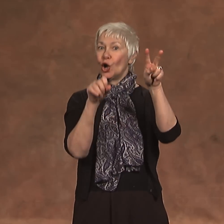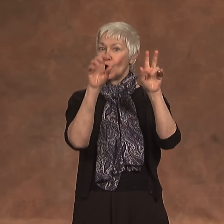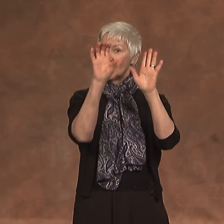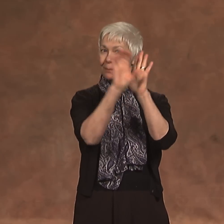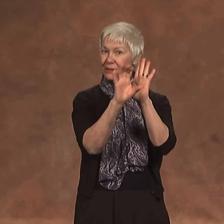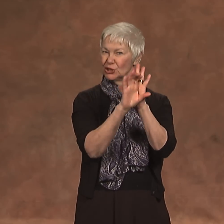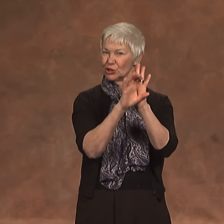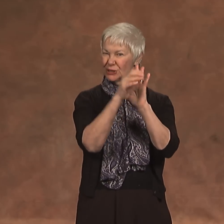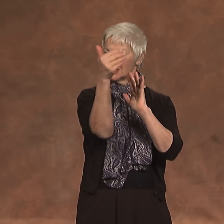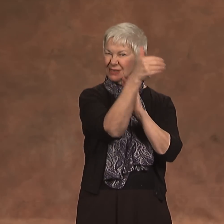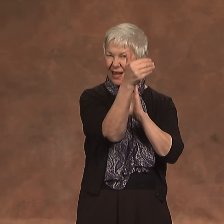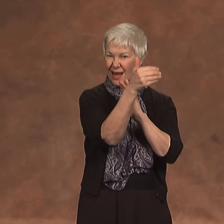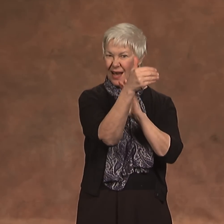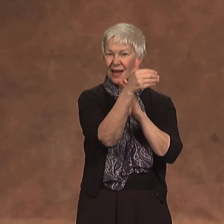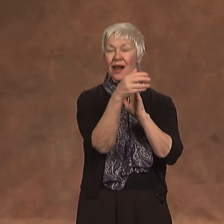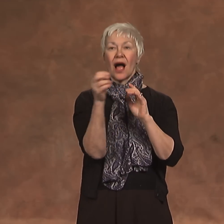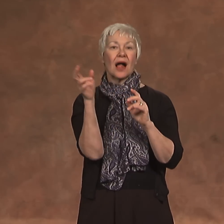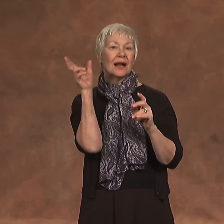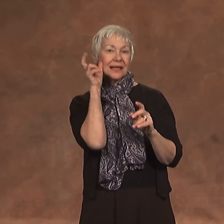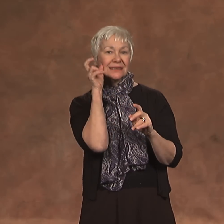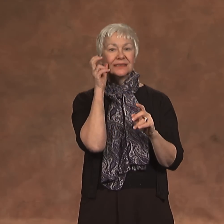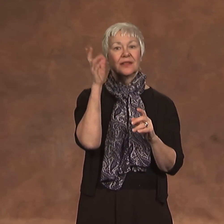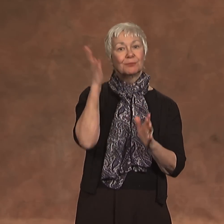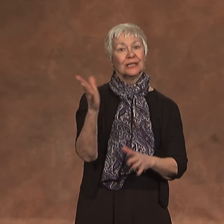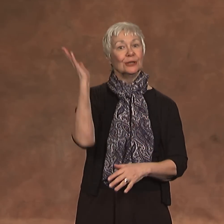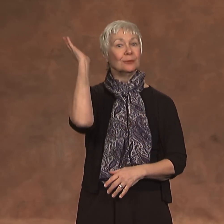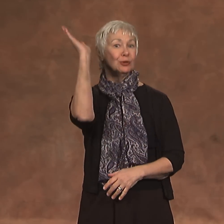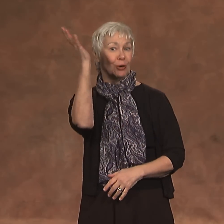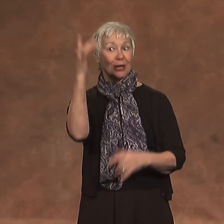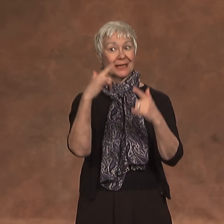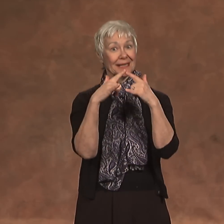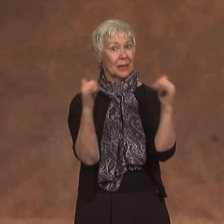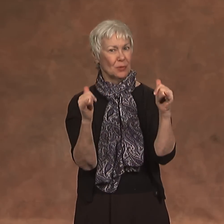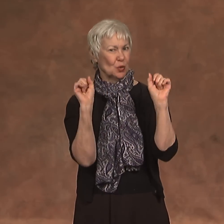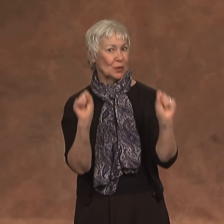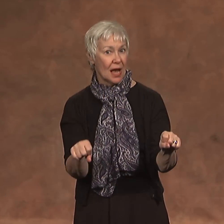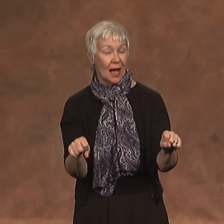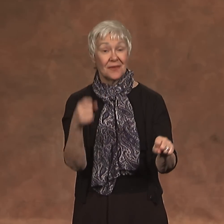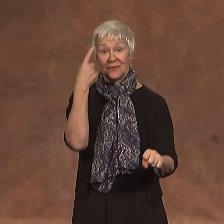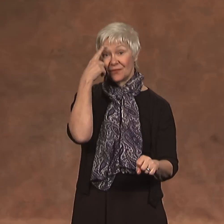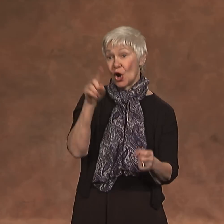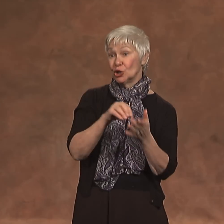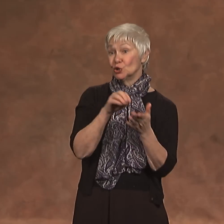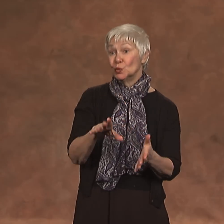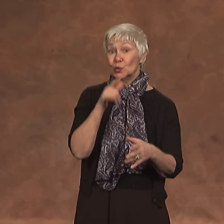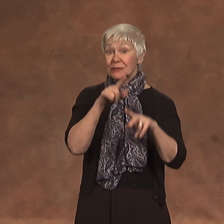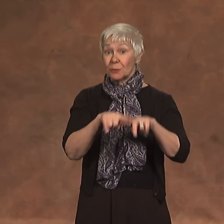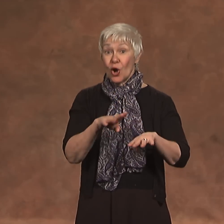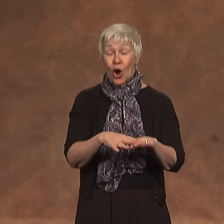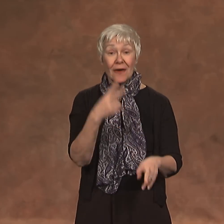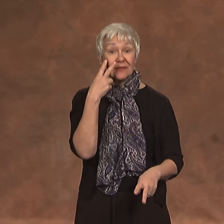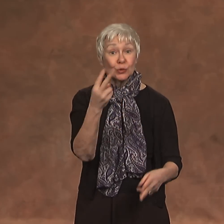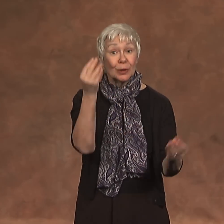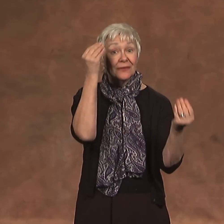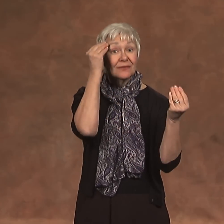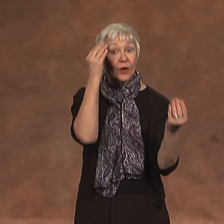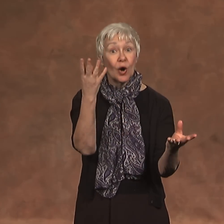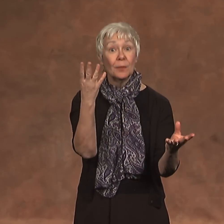projected presentation slides and listen to the presenter at the same time. For students who rely on visual information,